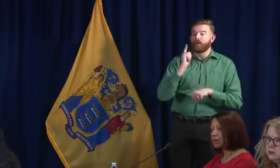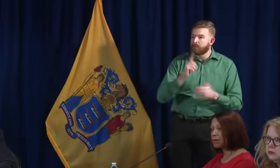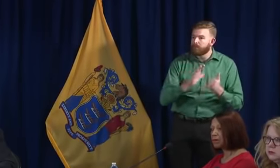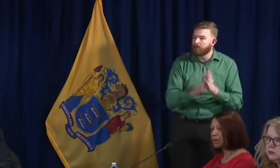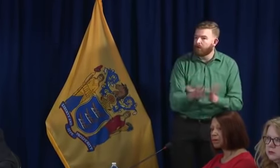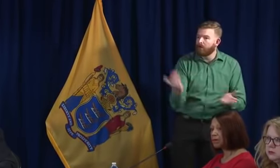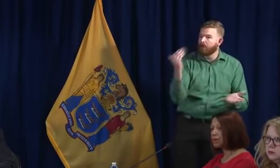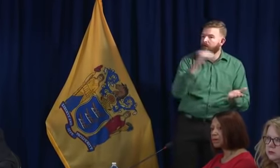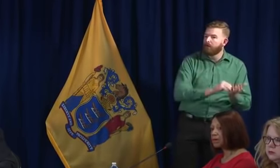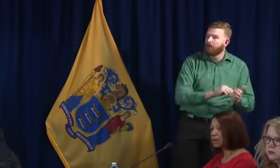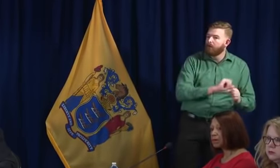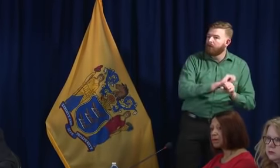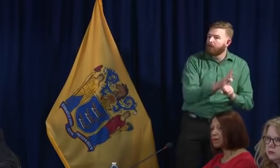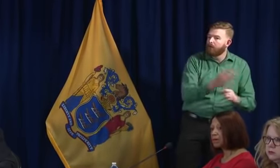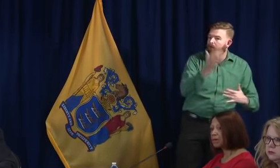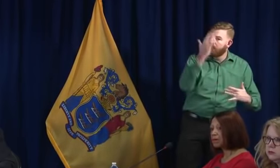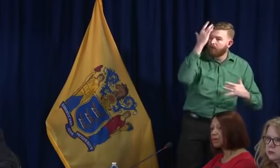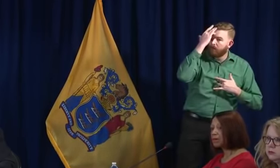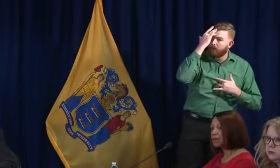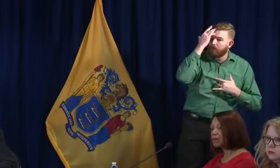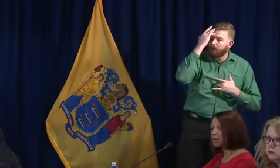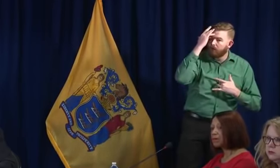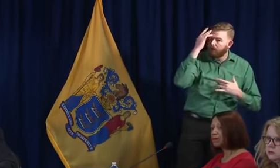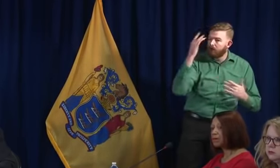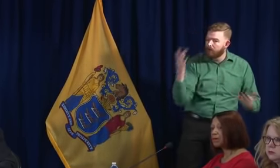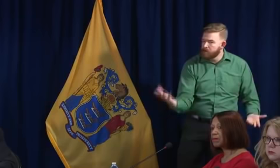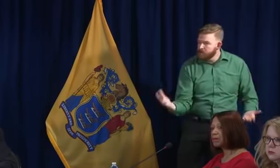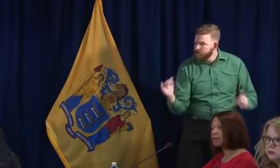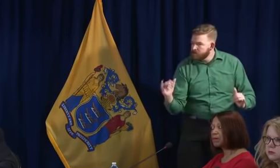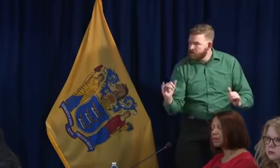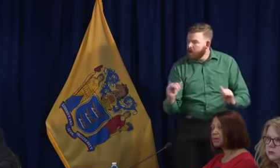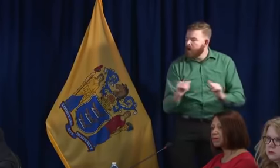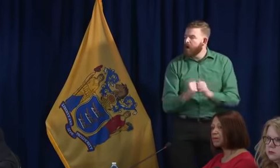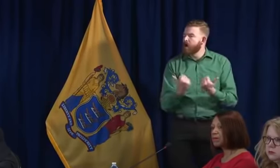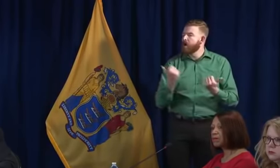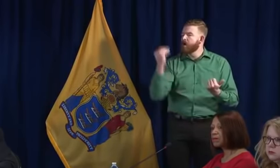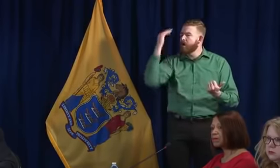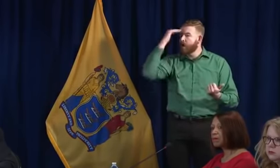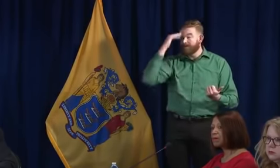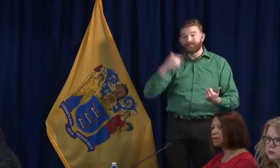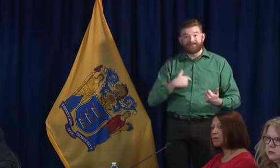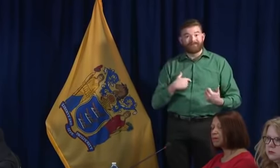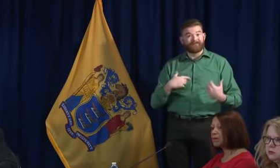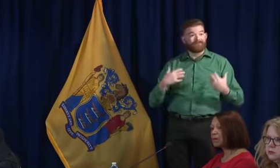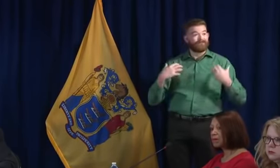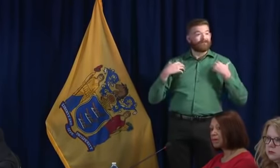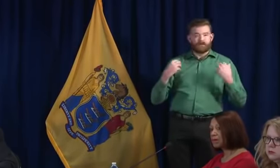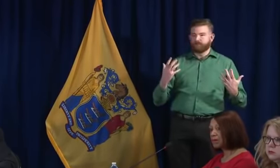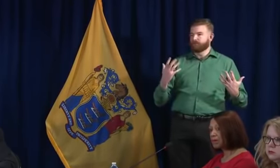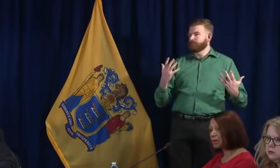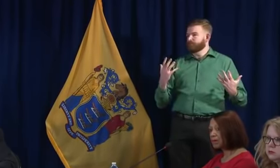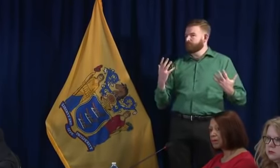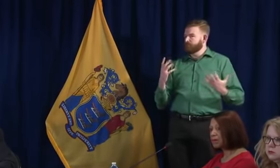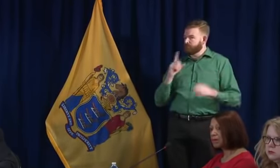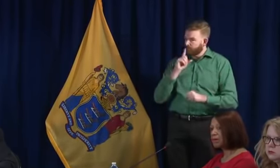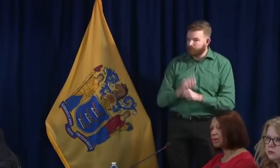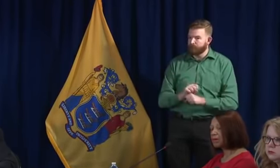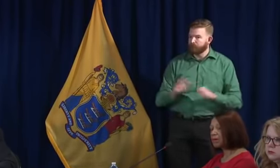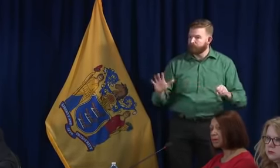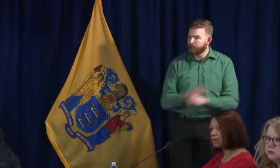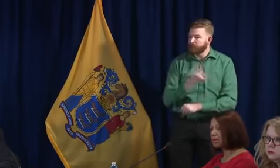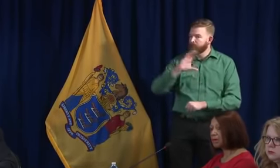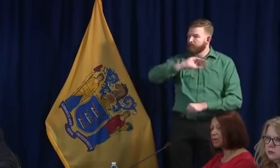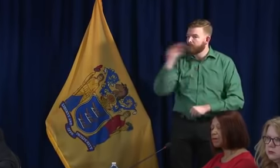it's considered quote unquote safe to be considered recovered and when somebody could go and, for instance, check on an